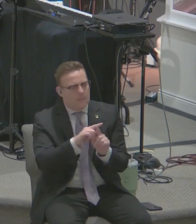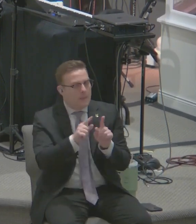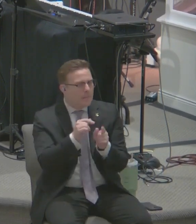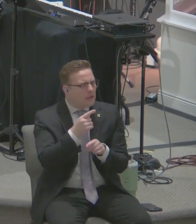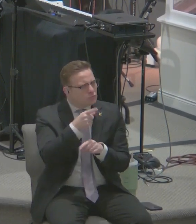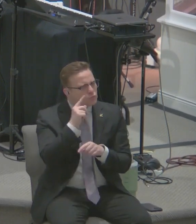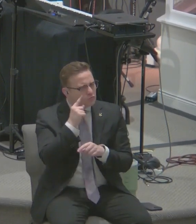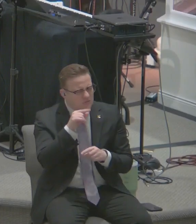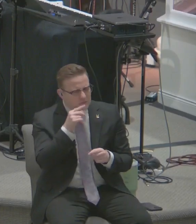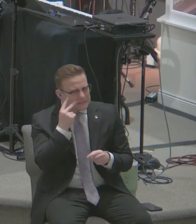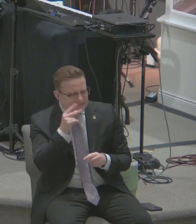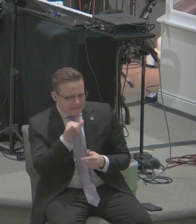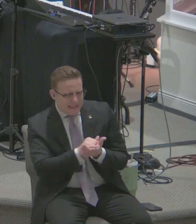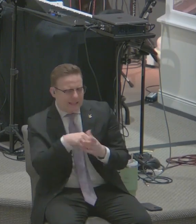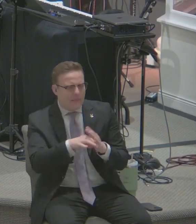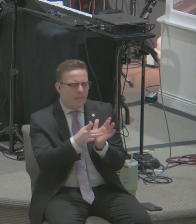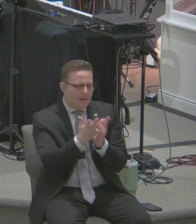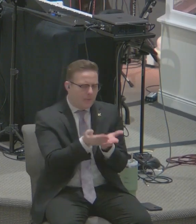not recorded